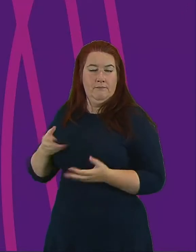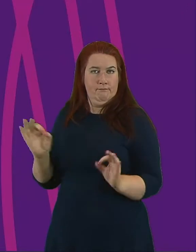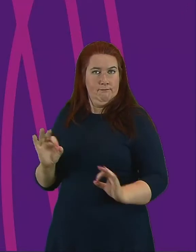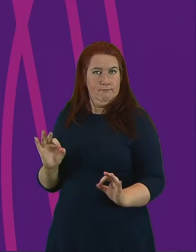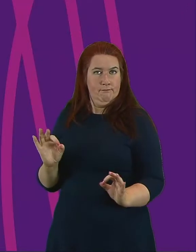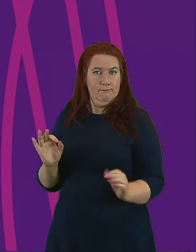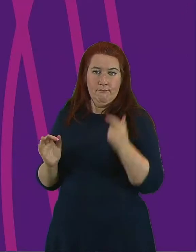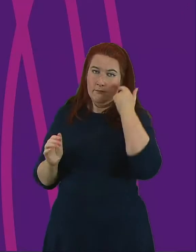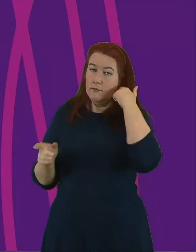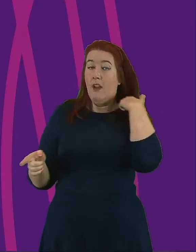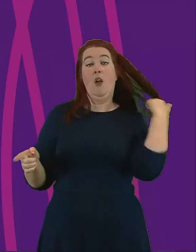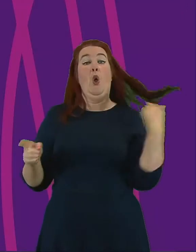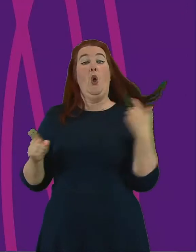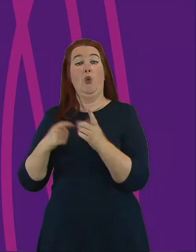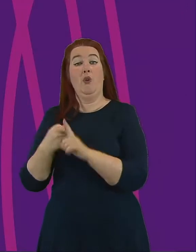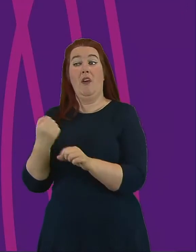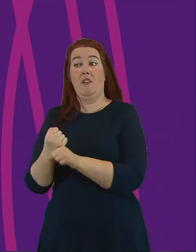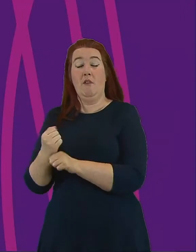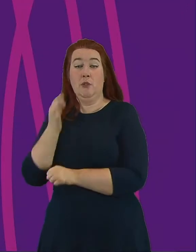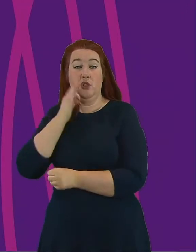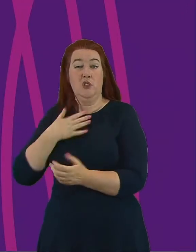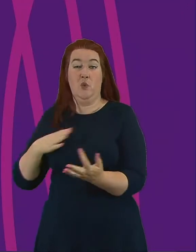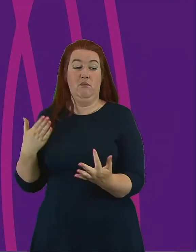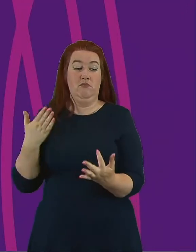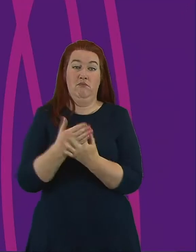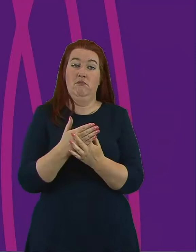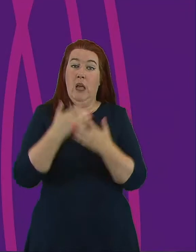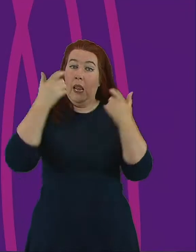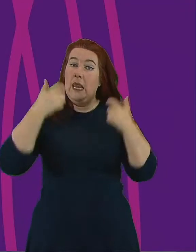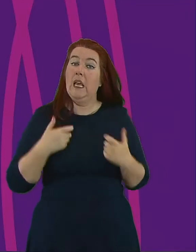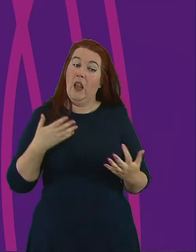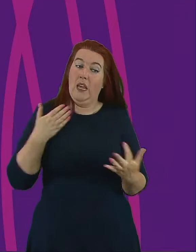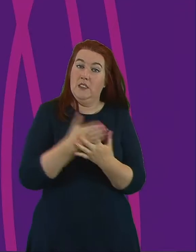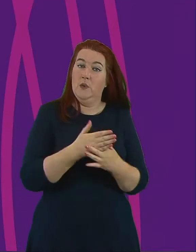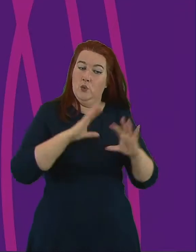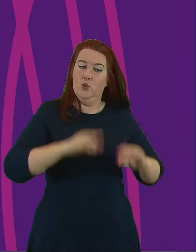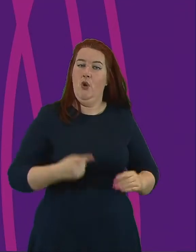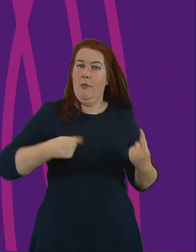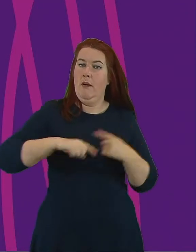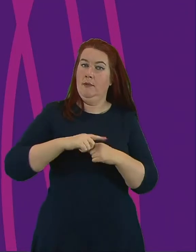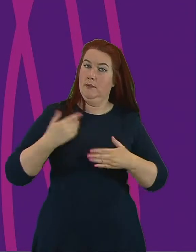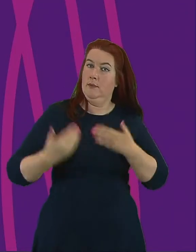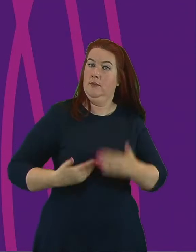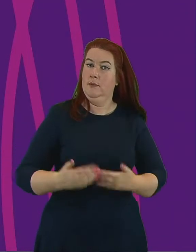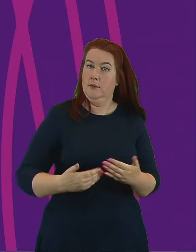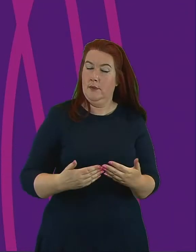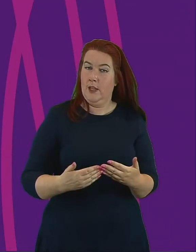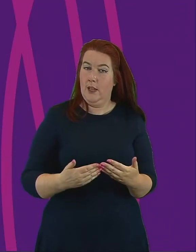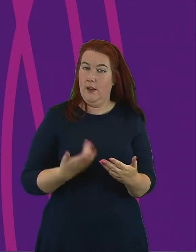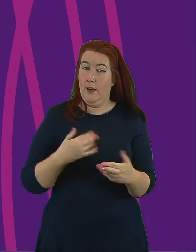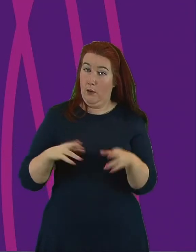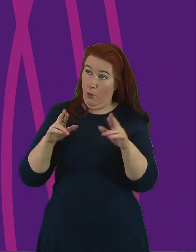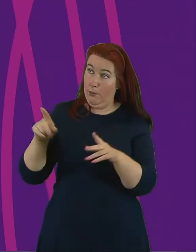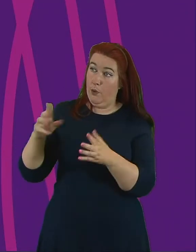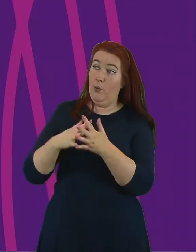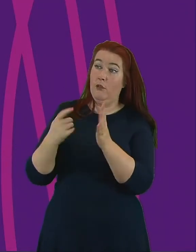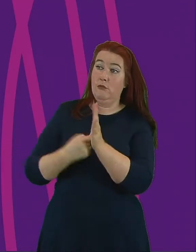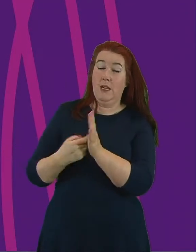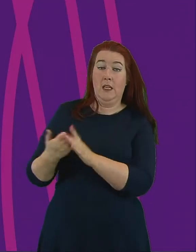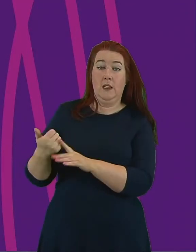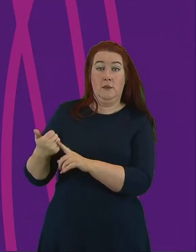is simply to intervene legally to stop us doing things. And I do hope we'll have the support of Willie Rennie and his party in resisting